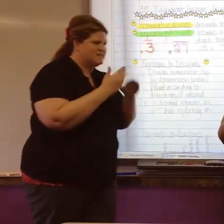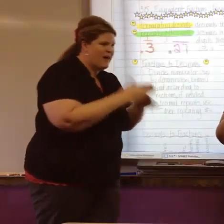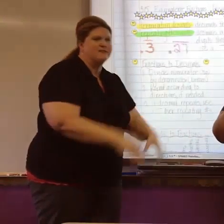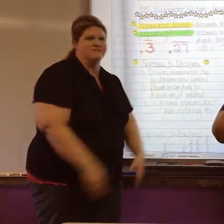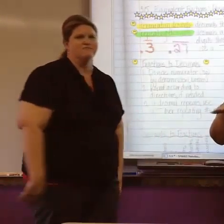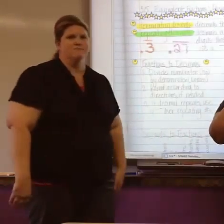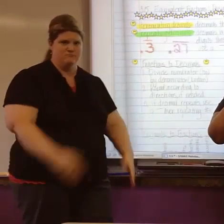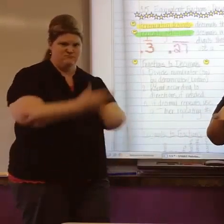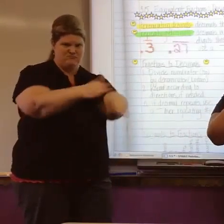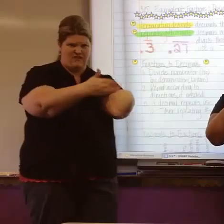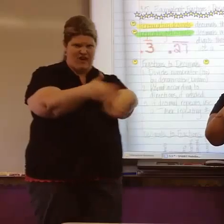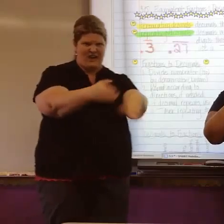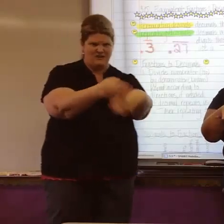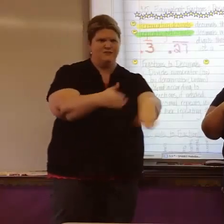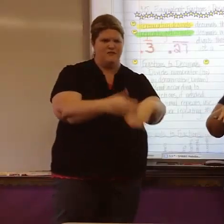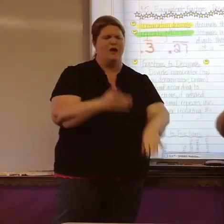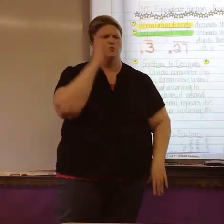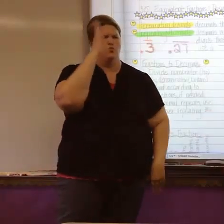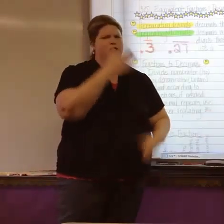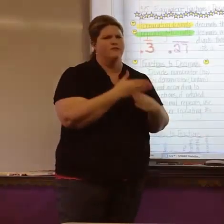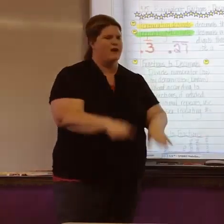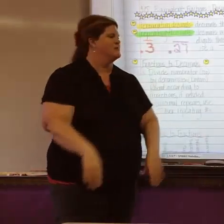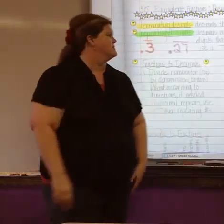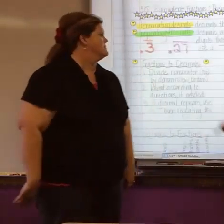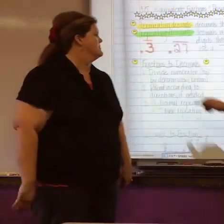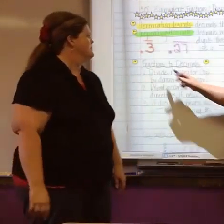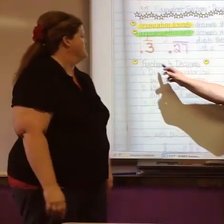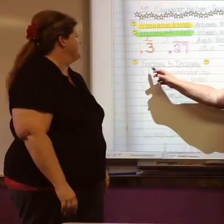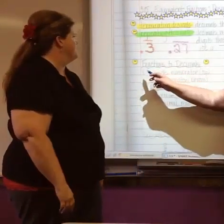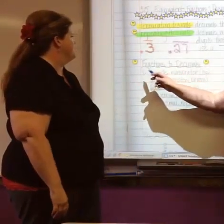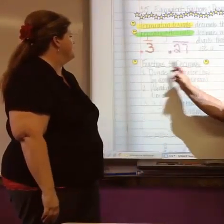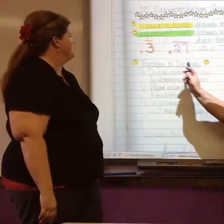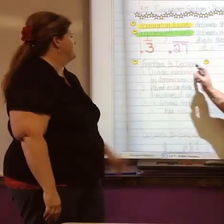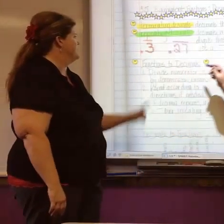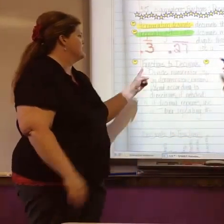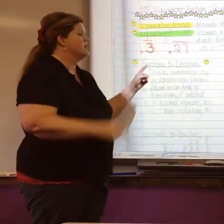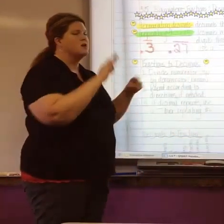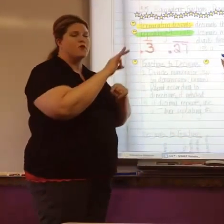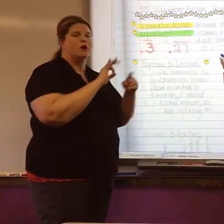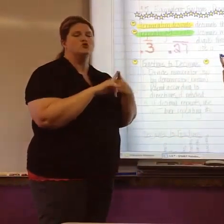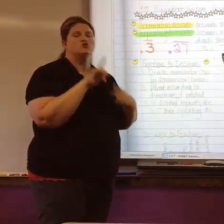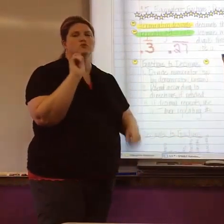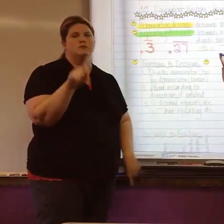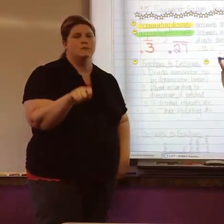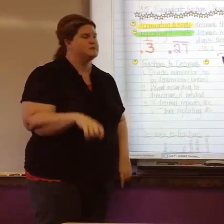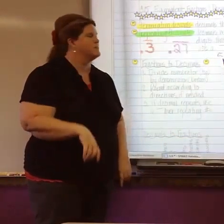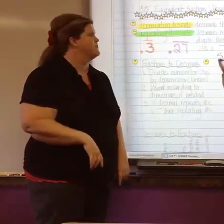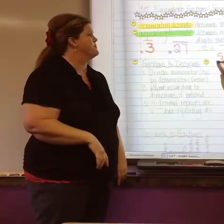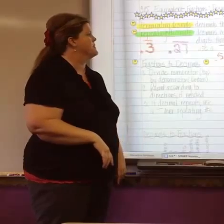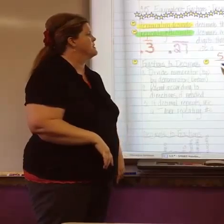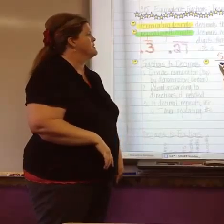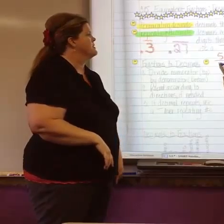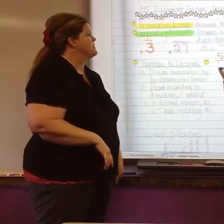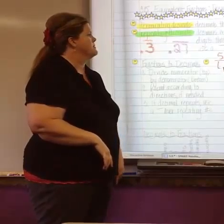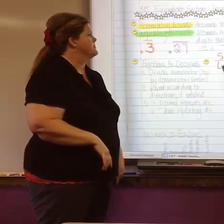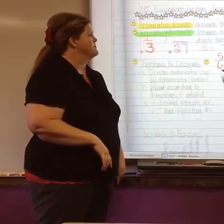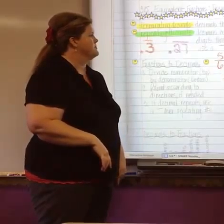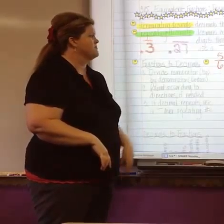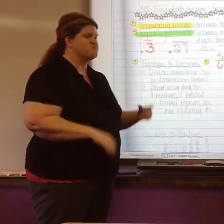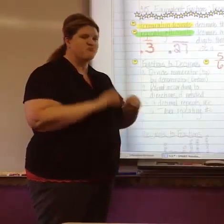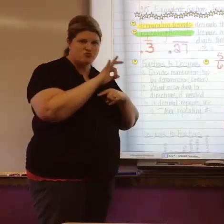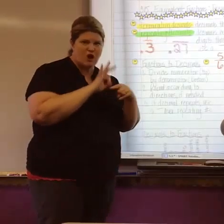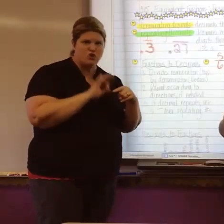divide. Everybody sign? Divide. Divide. All right. Fractions to decimals. Fractions look